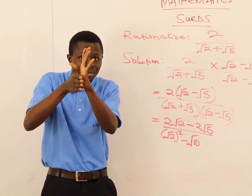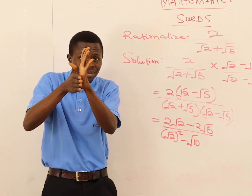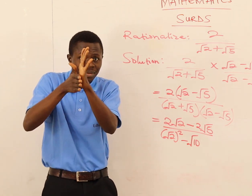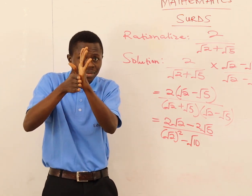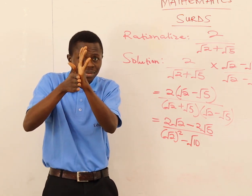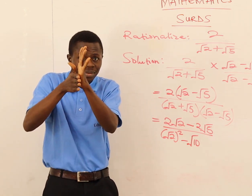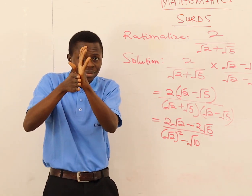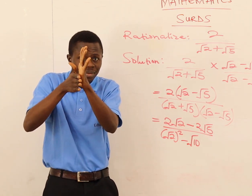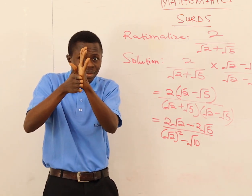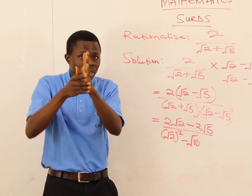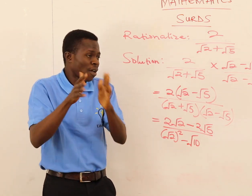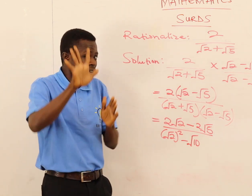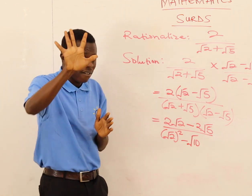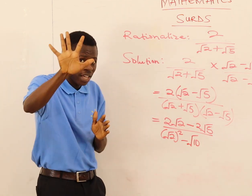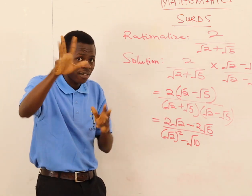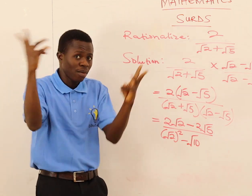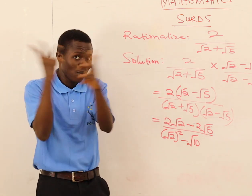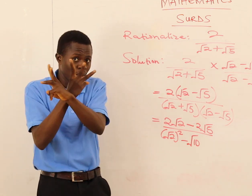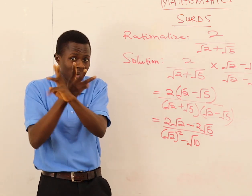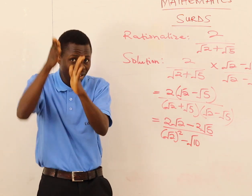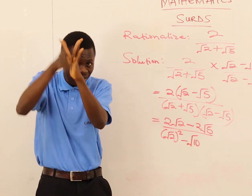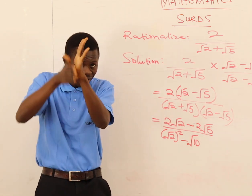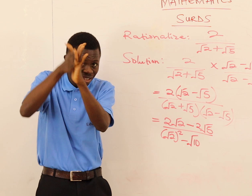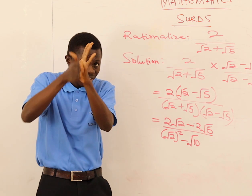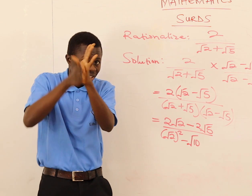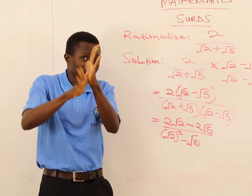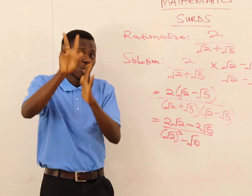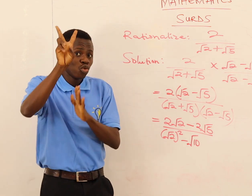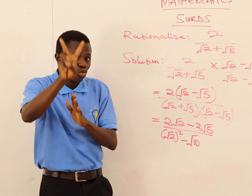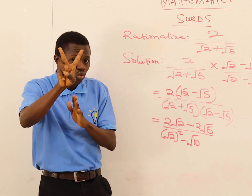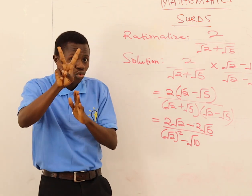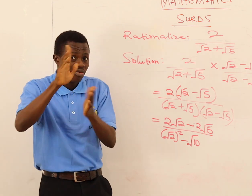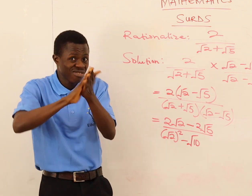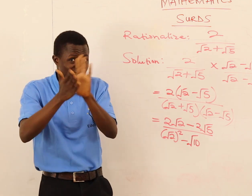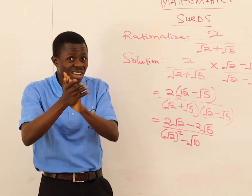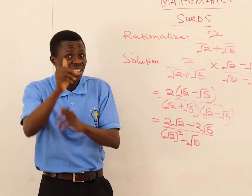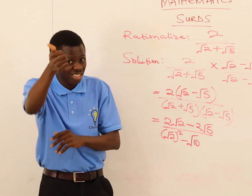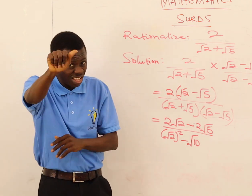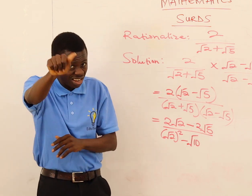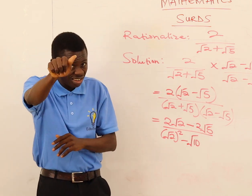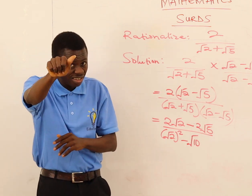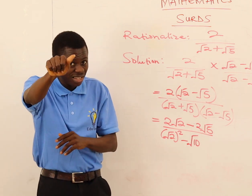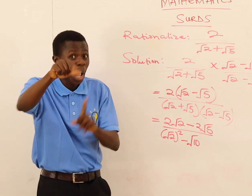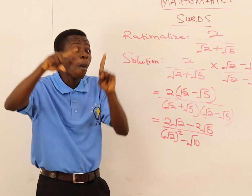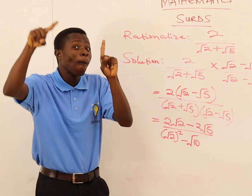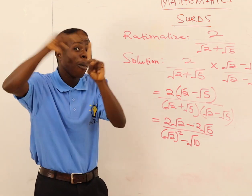multiplying the other one, which is also 1. Then we now multiply the ones inside the square root sign, which is 5, multiplied